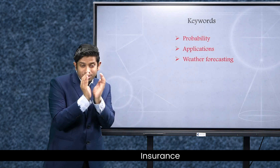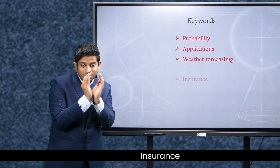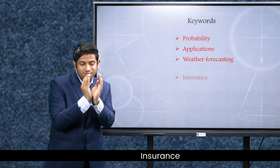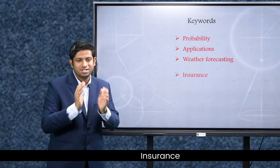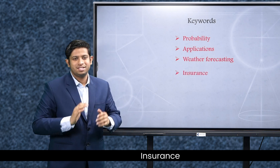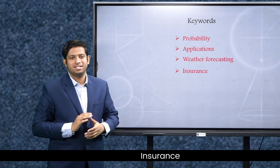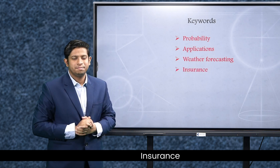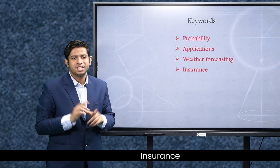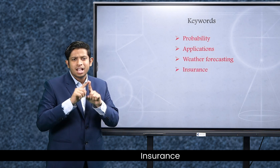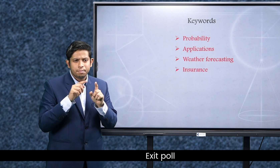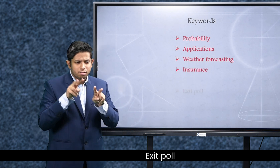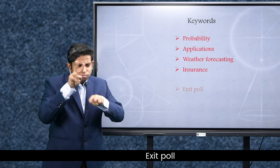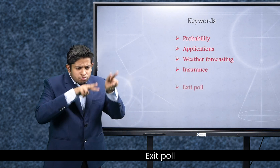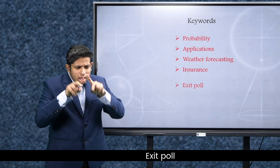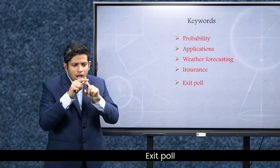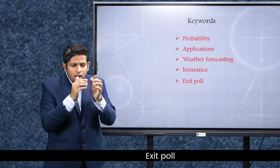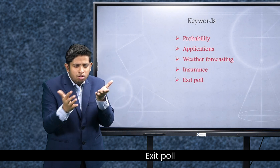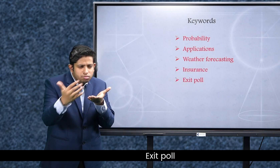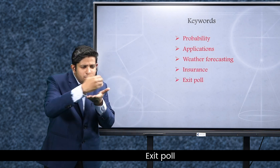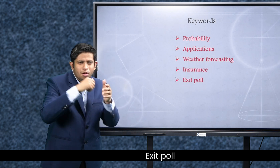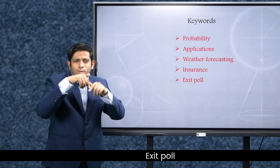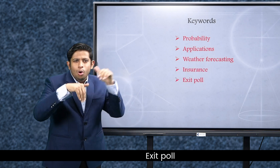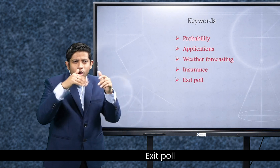insurance, exit poll,